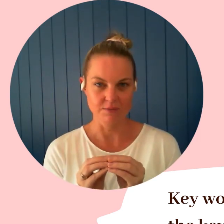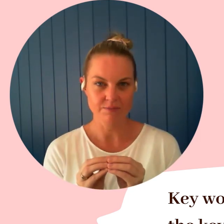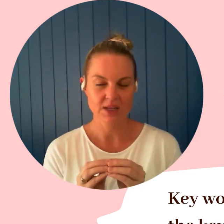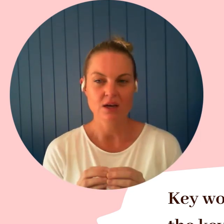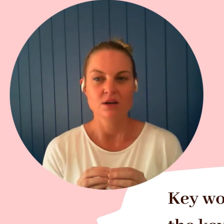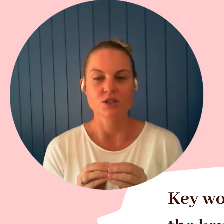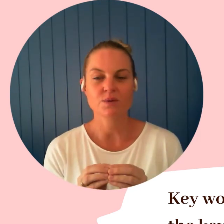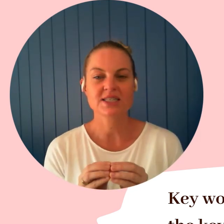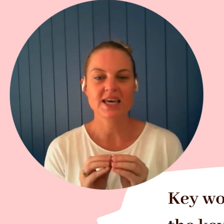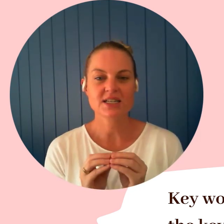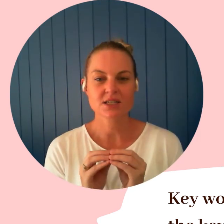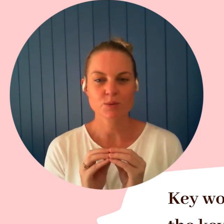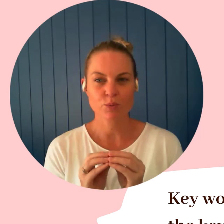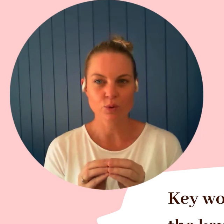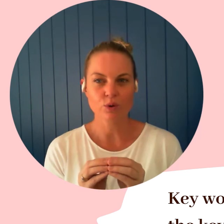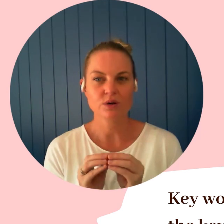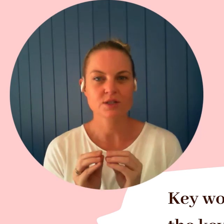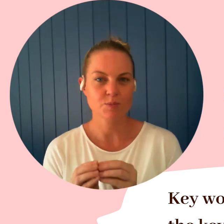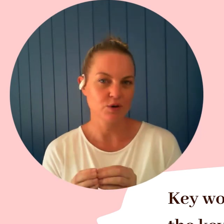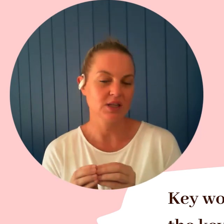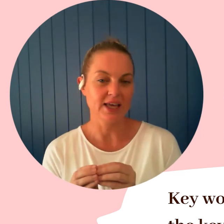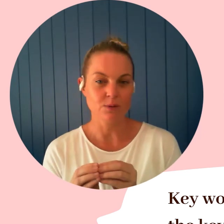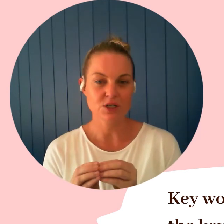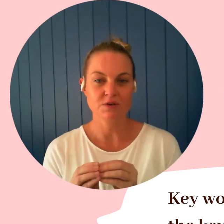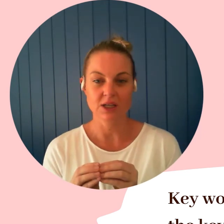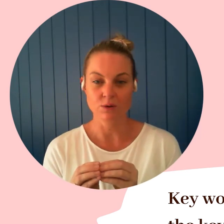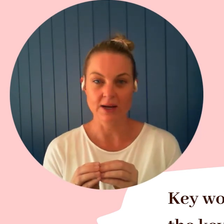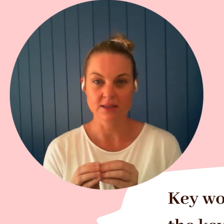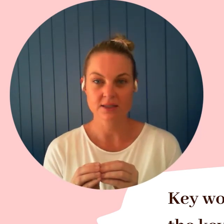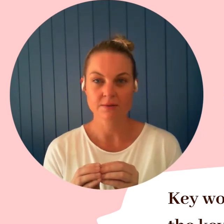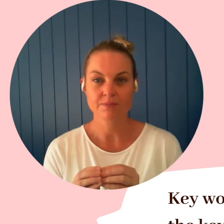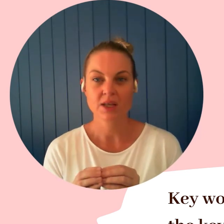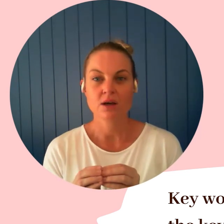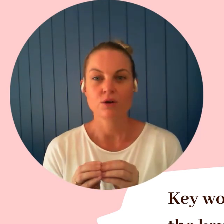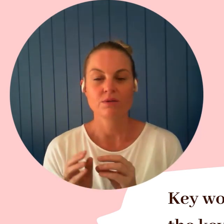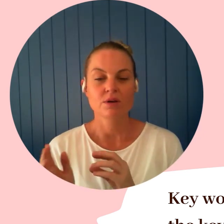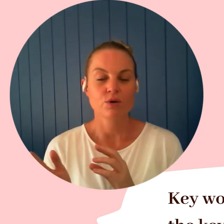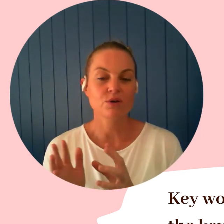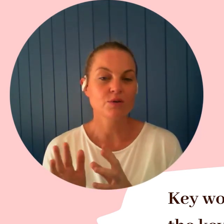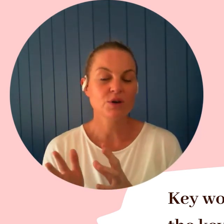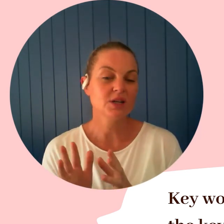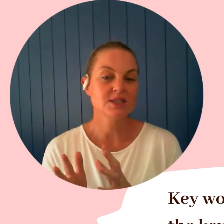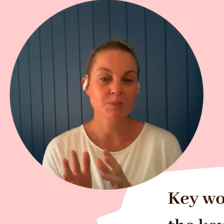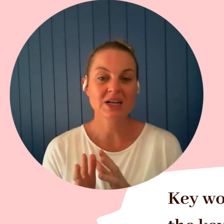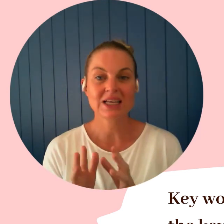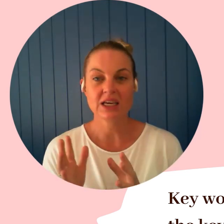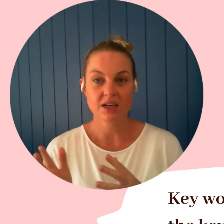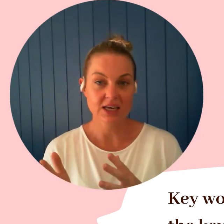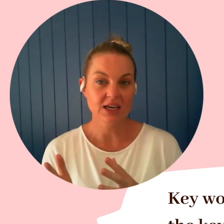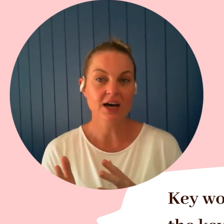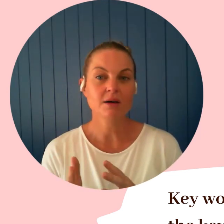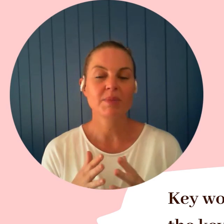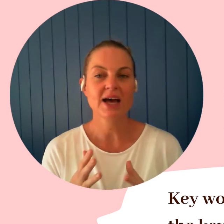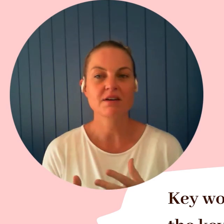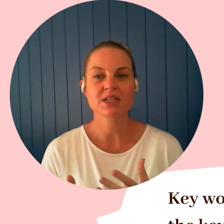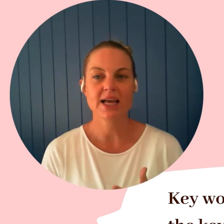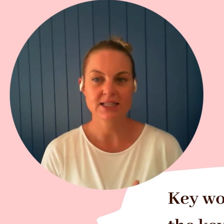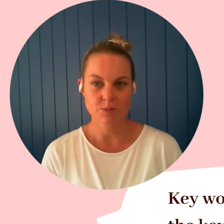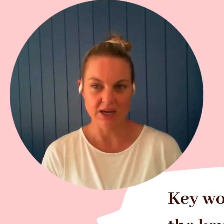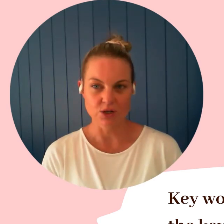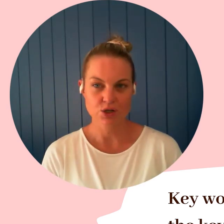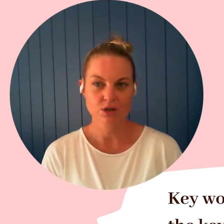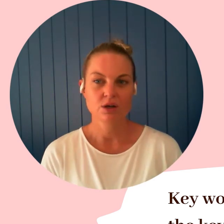communication. So it's there to support spoken language for little ones who can typically hear but have